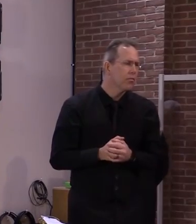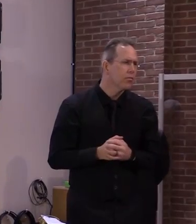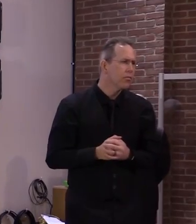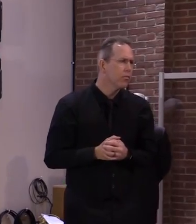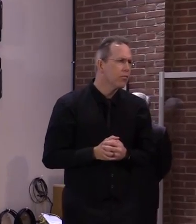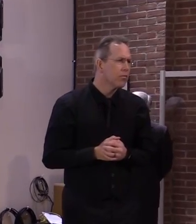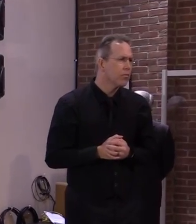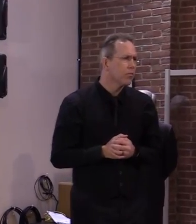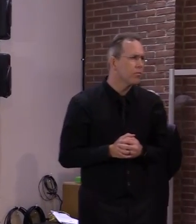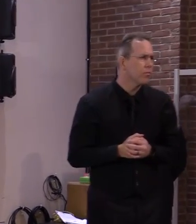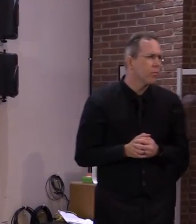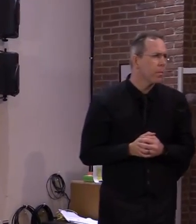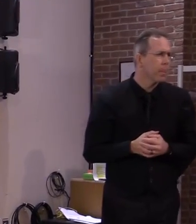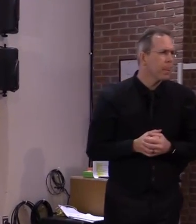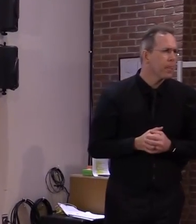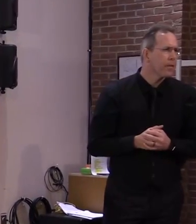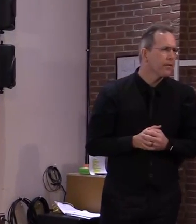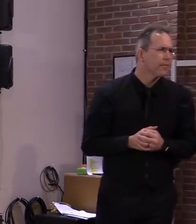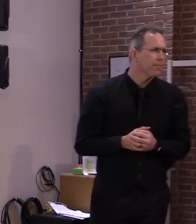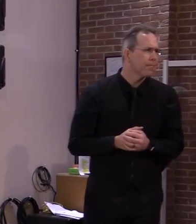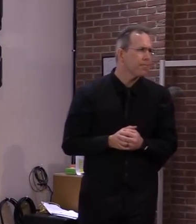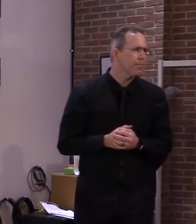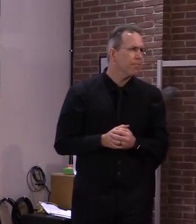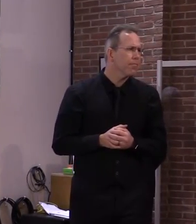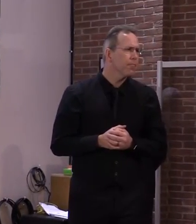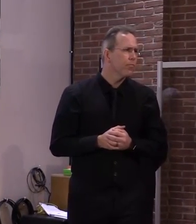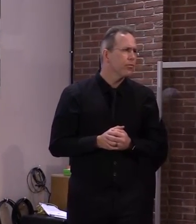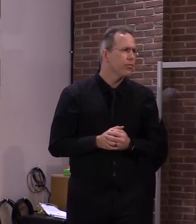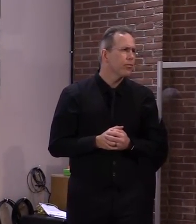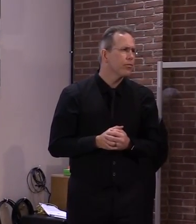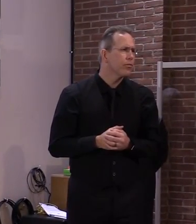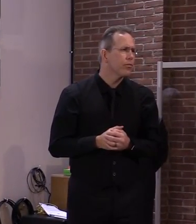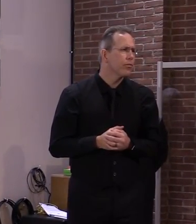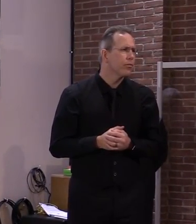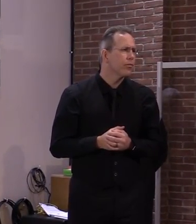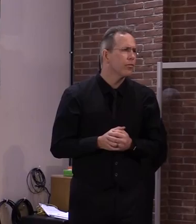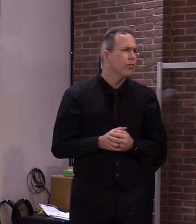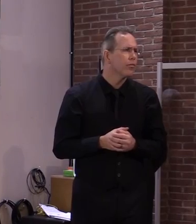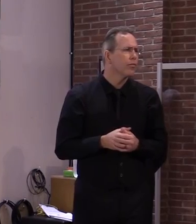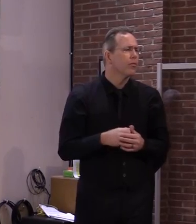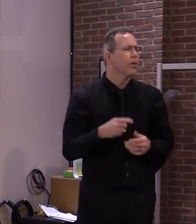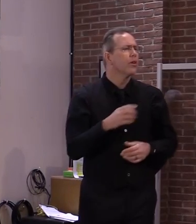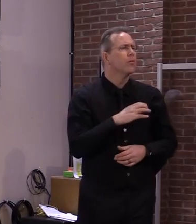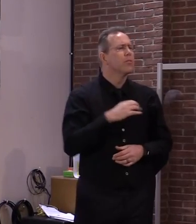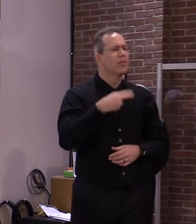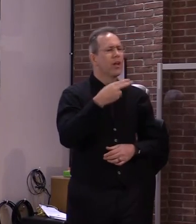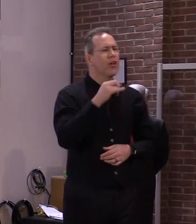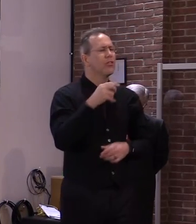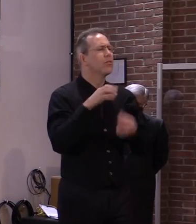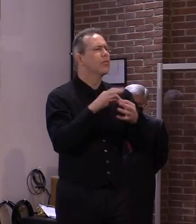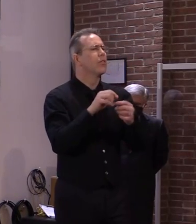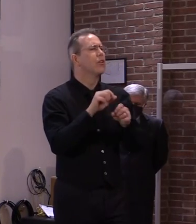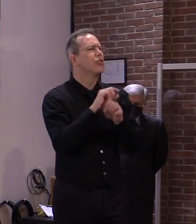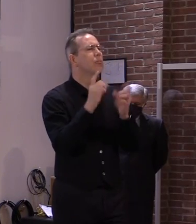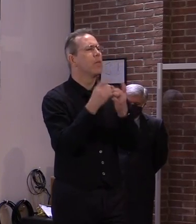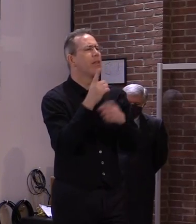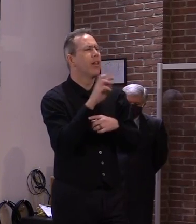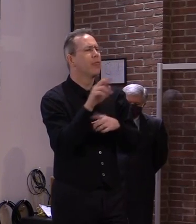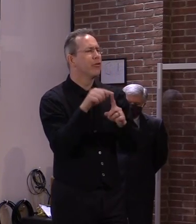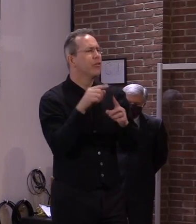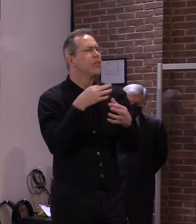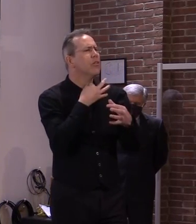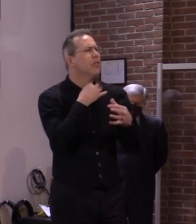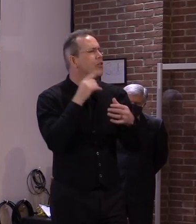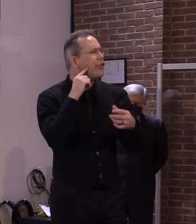many Vermonters had their Social Security numbers compromised in the mailing. And also, have you heard about any problems with identity theft arising out of